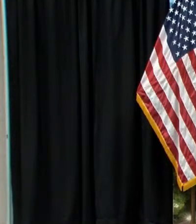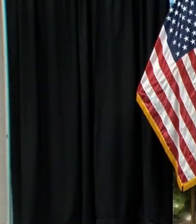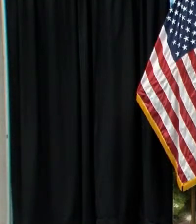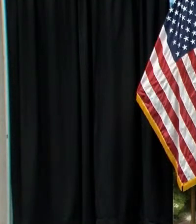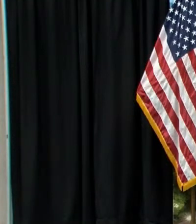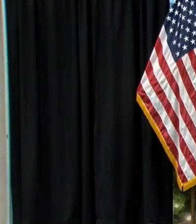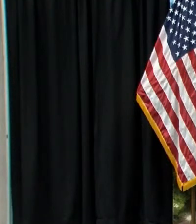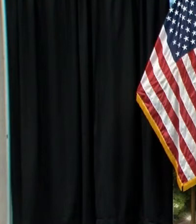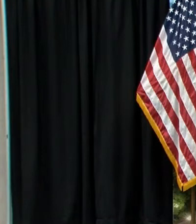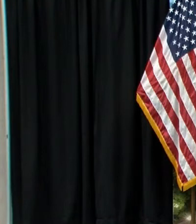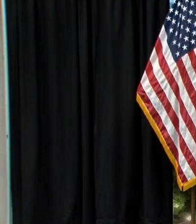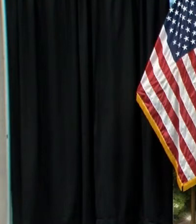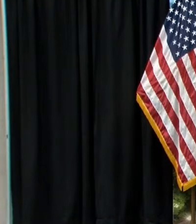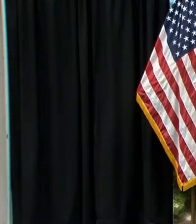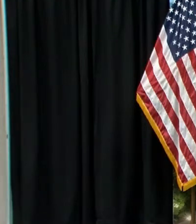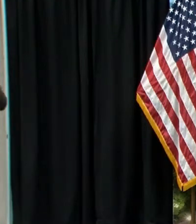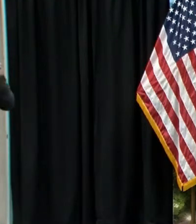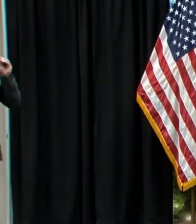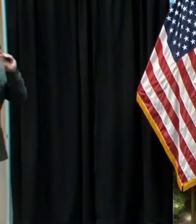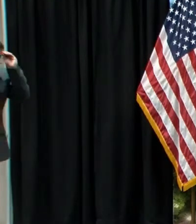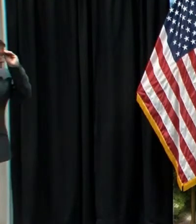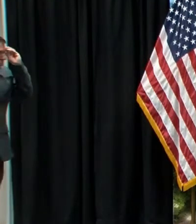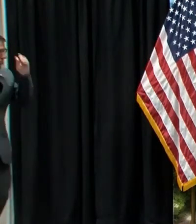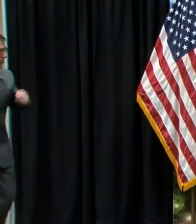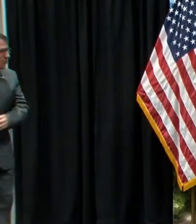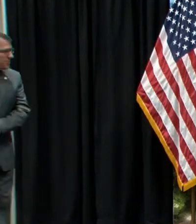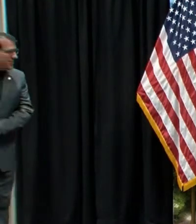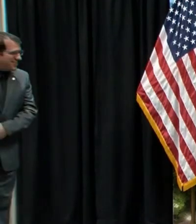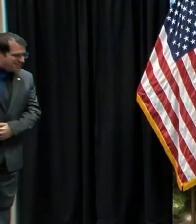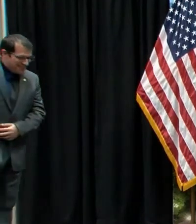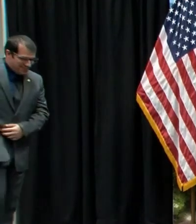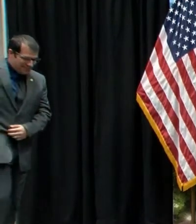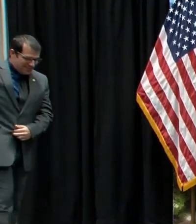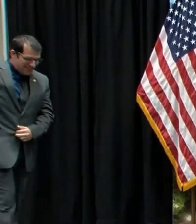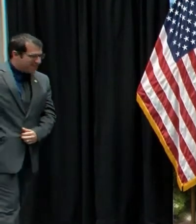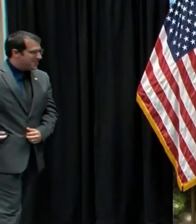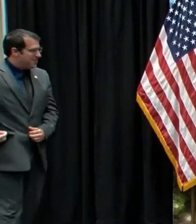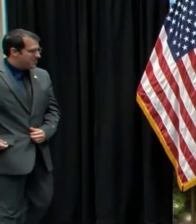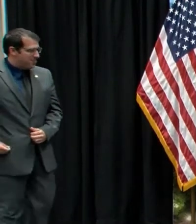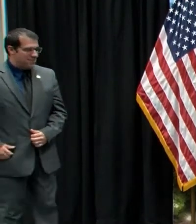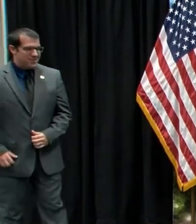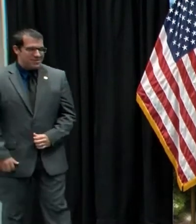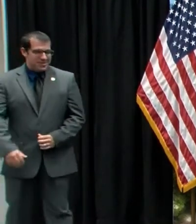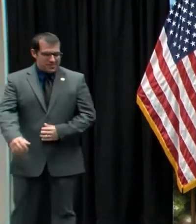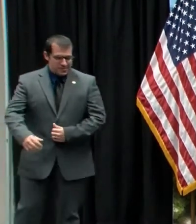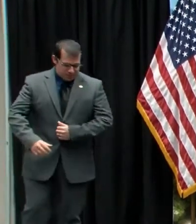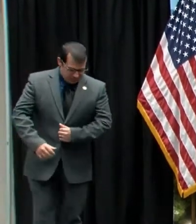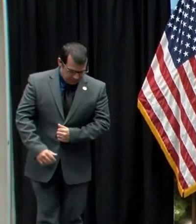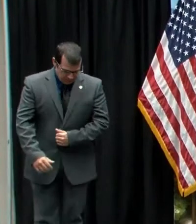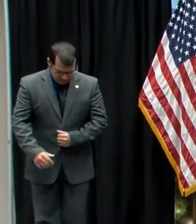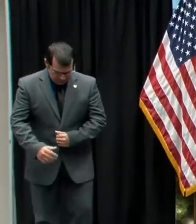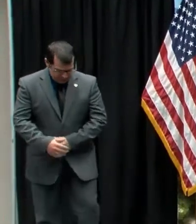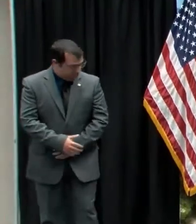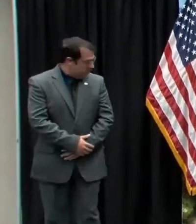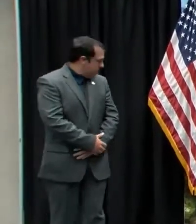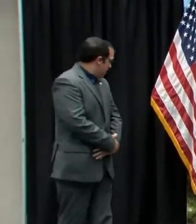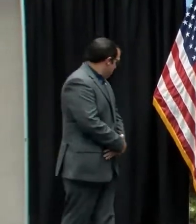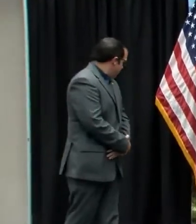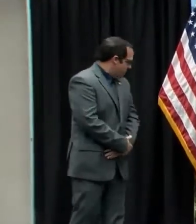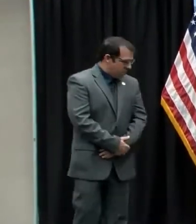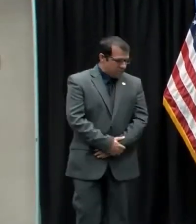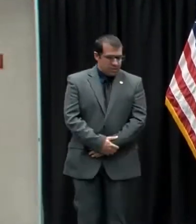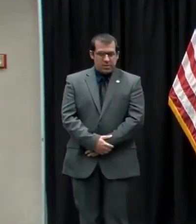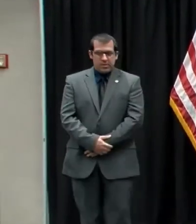about to find out more information on COVID-19. The latest numbers today from the governor, who's wearing his mask.